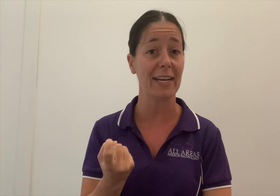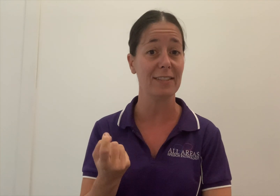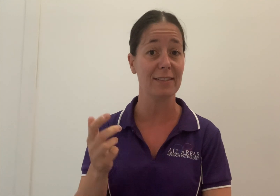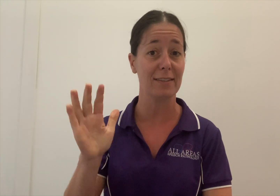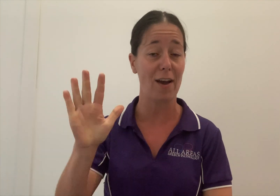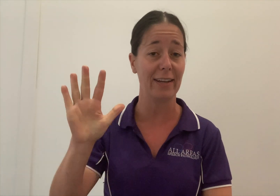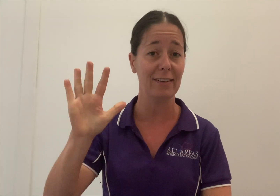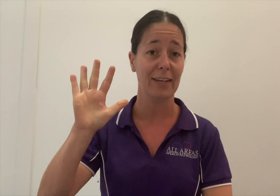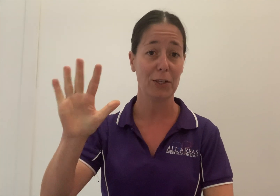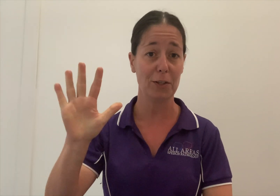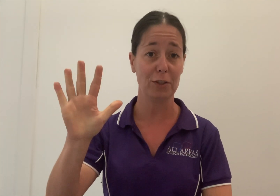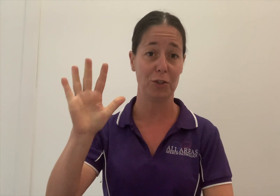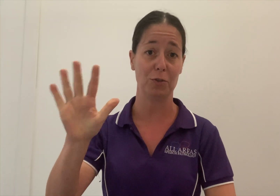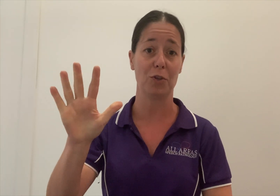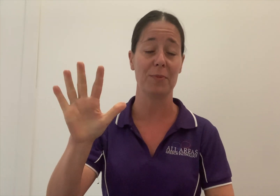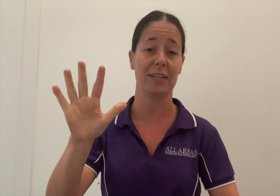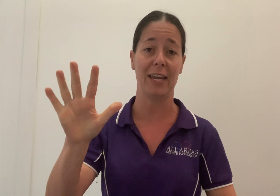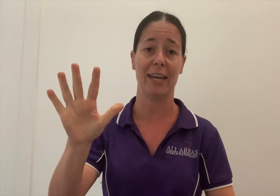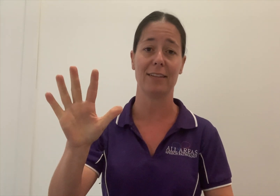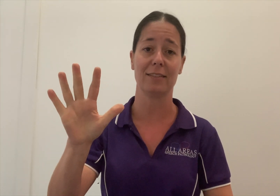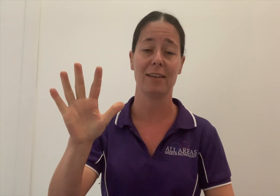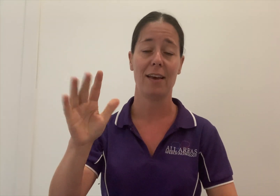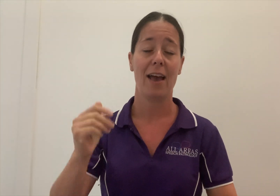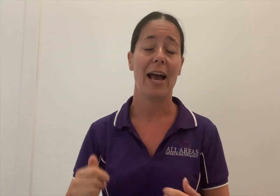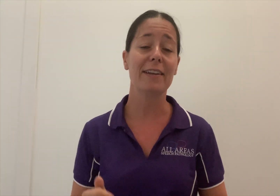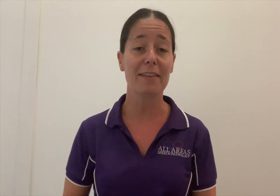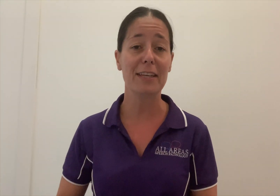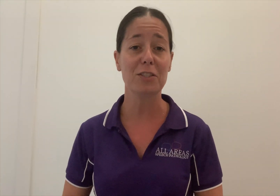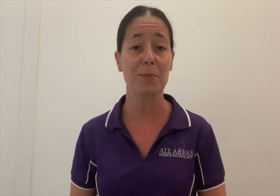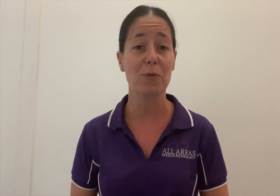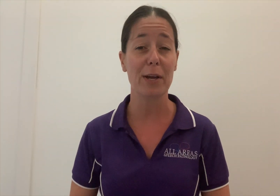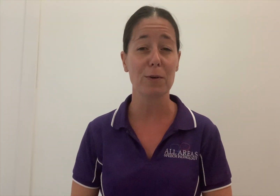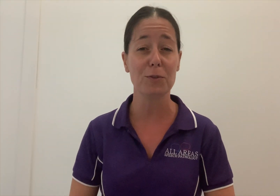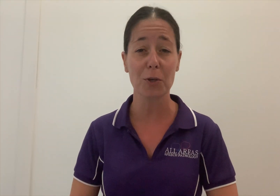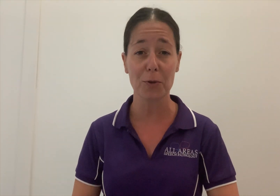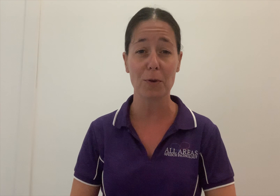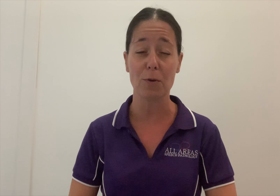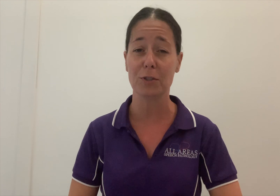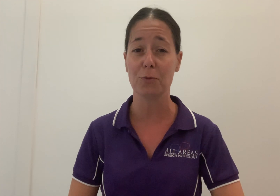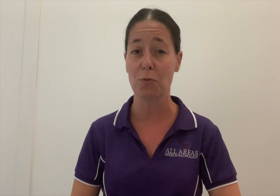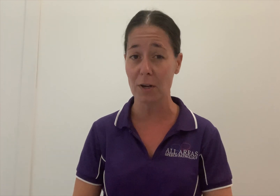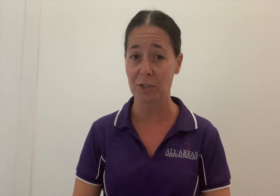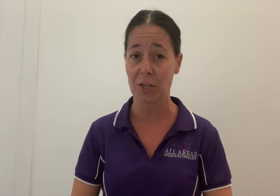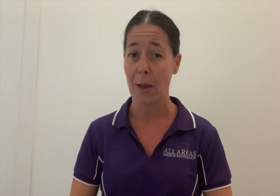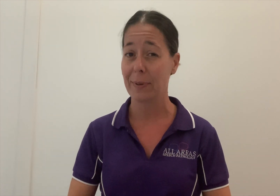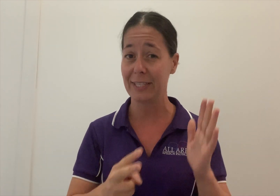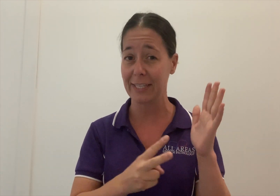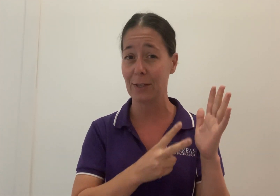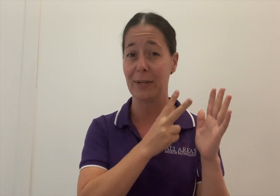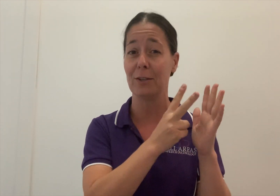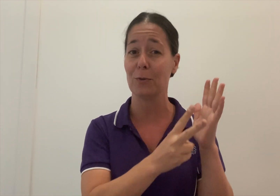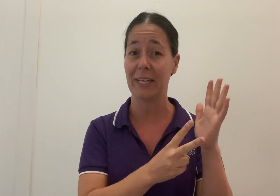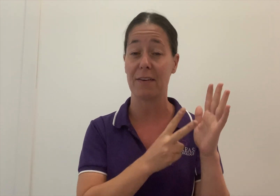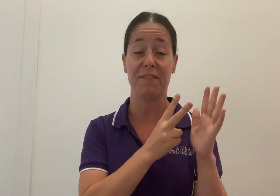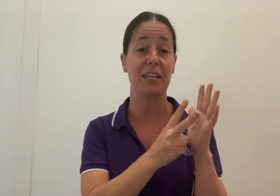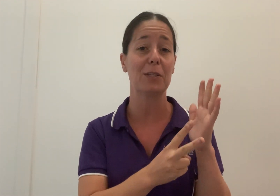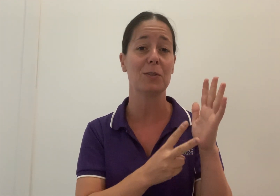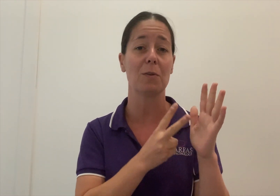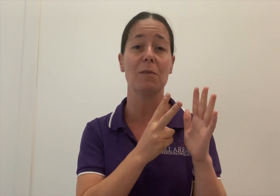one-handed sign, you'd use your dominant hand. Another thing to be aware of too, or to watch, particularly when you're looking up videos